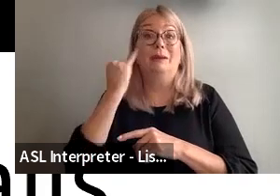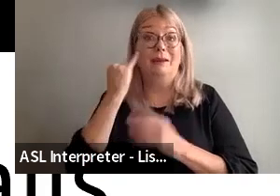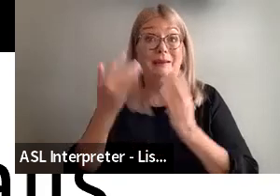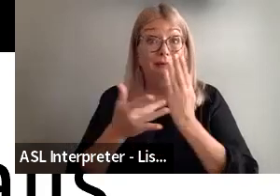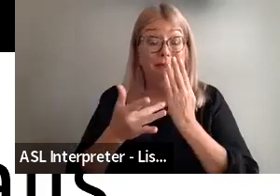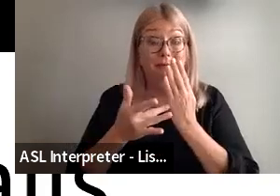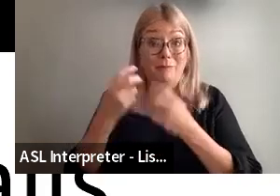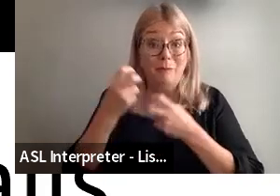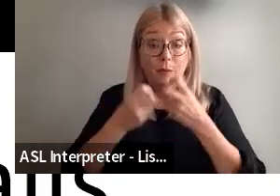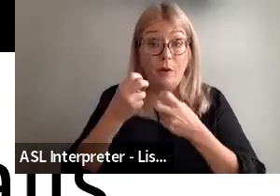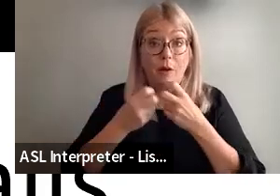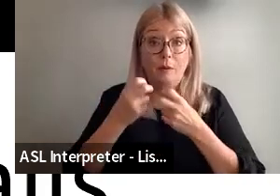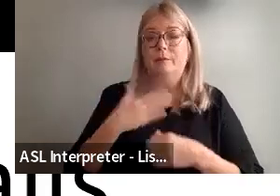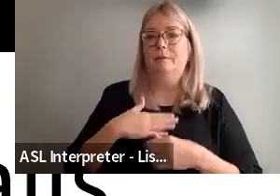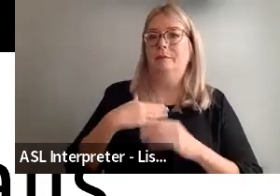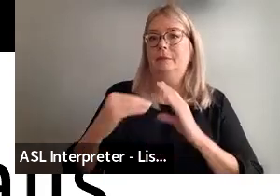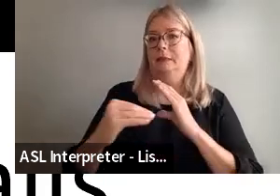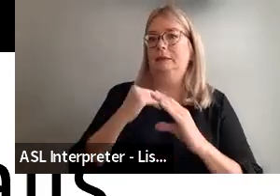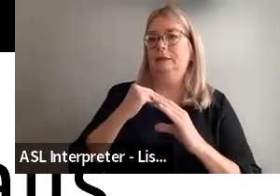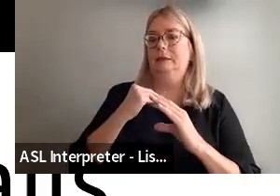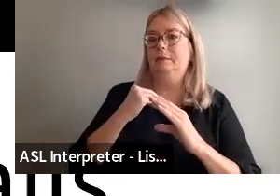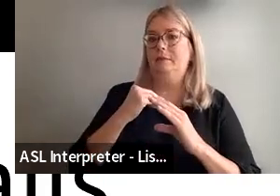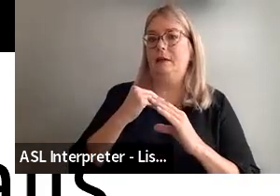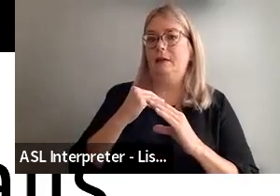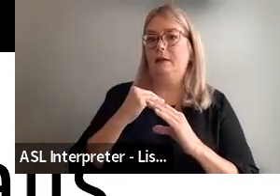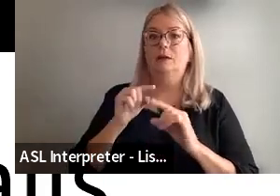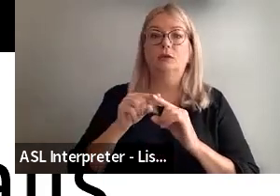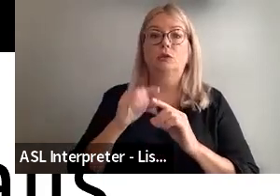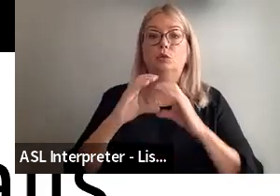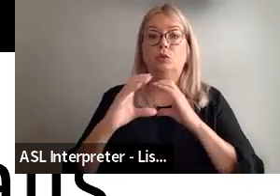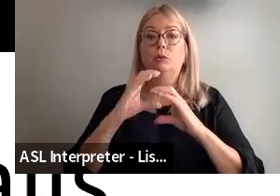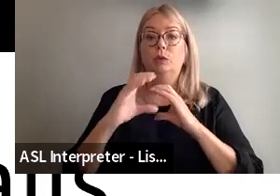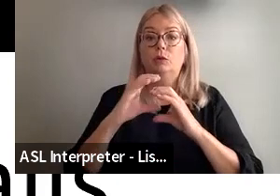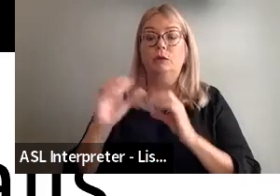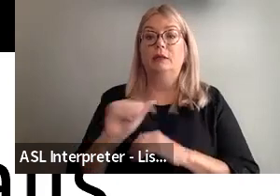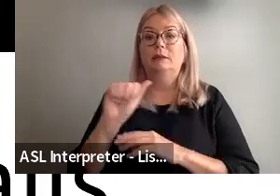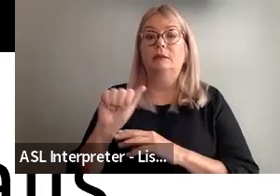today, please email your comment or question to